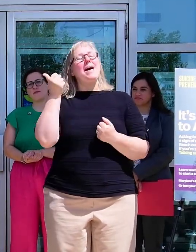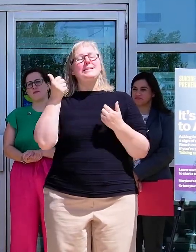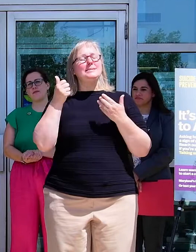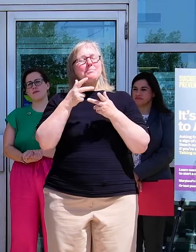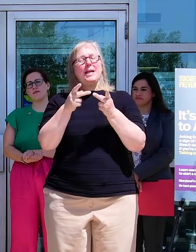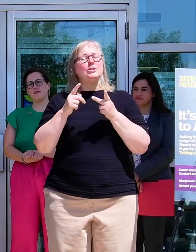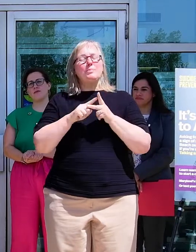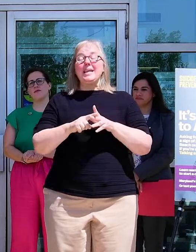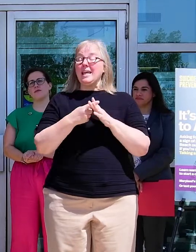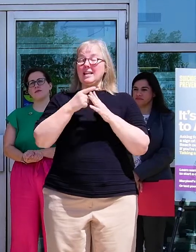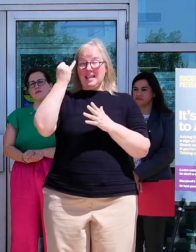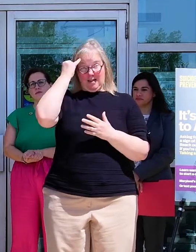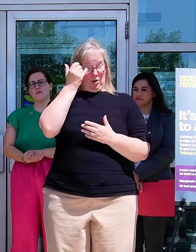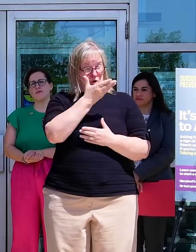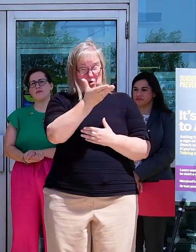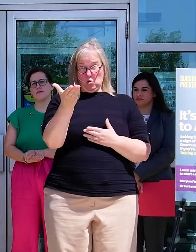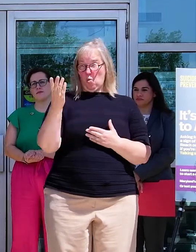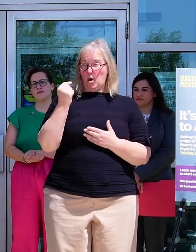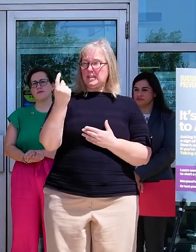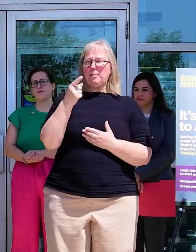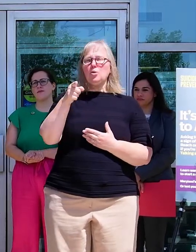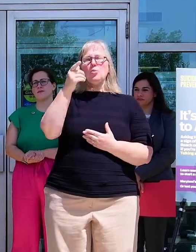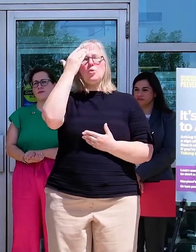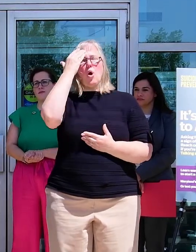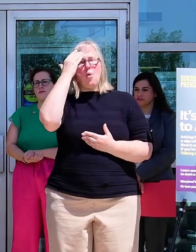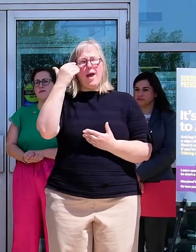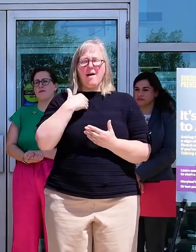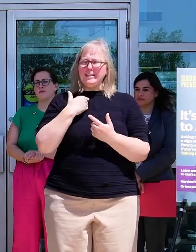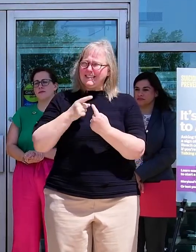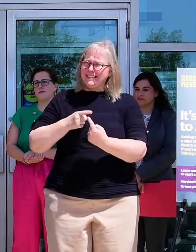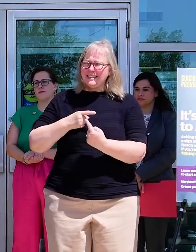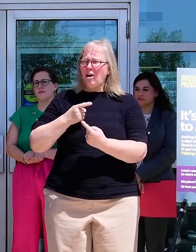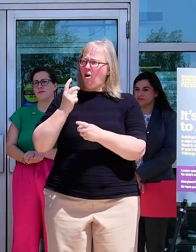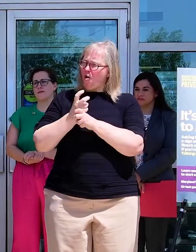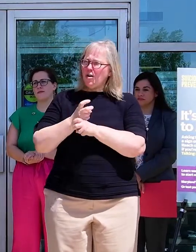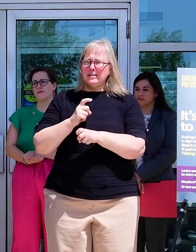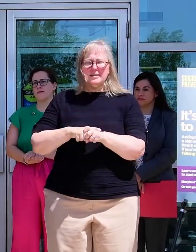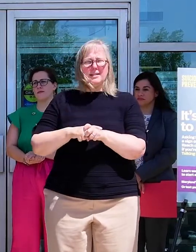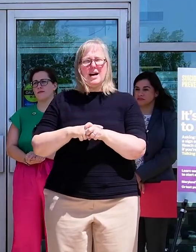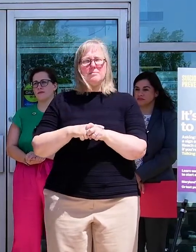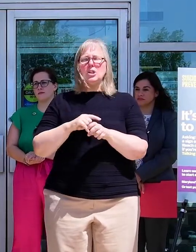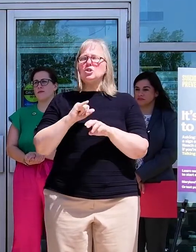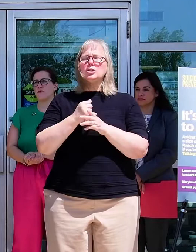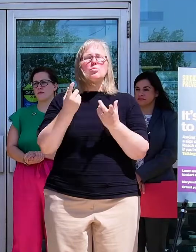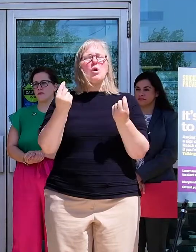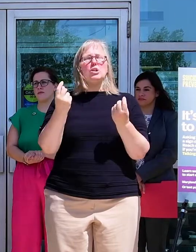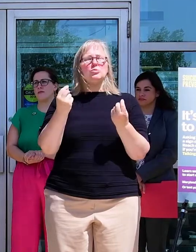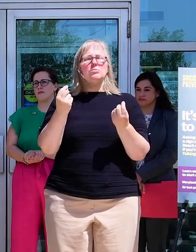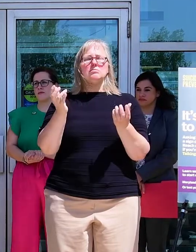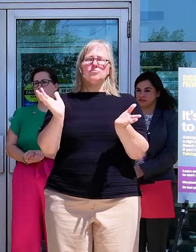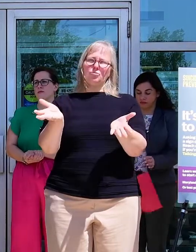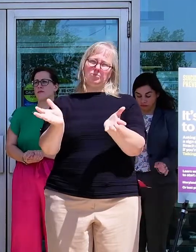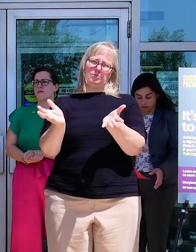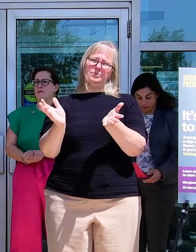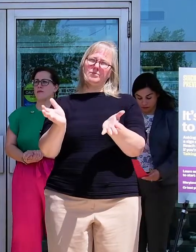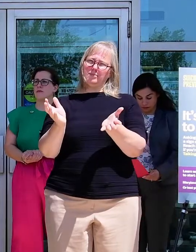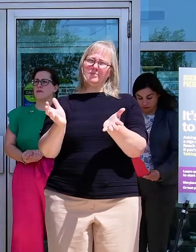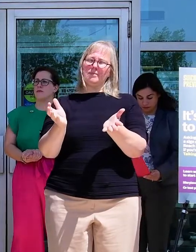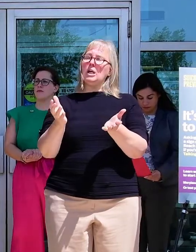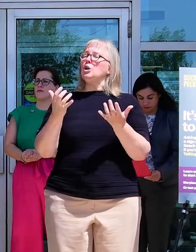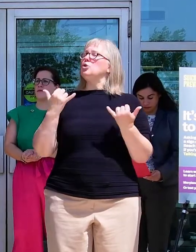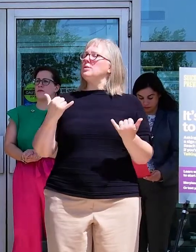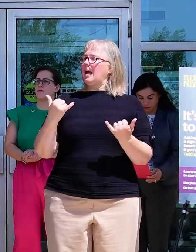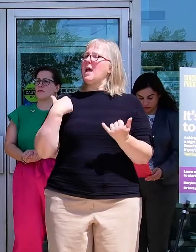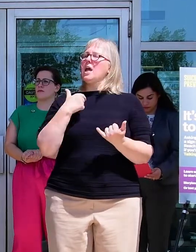or someone you know is having difficult time is just with a conversation. Today,